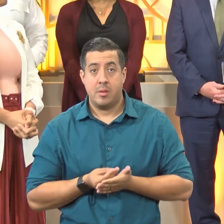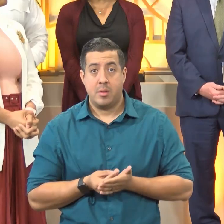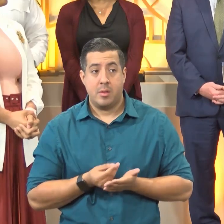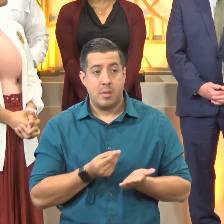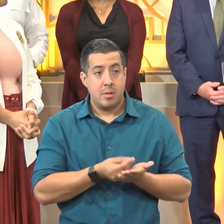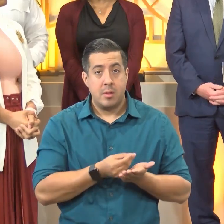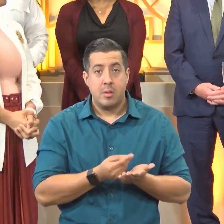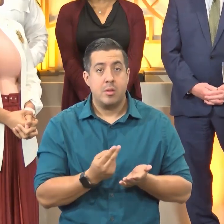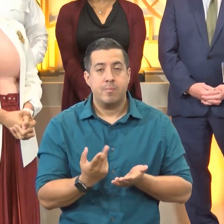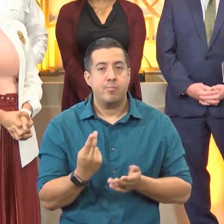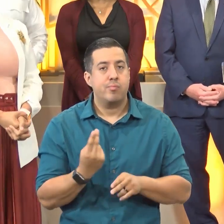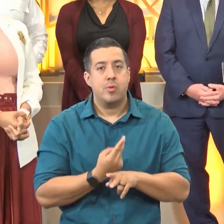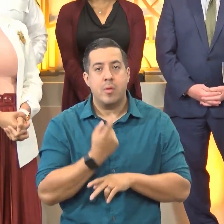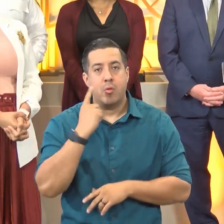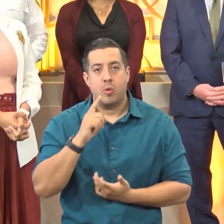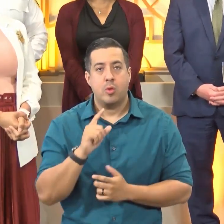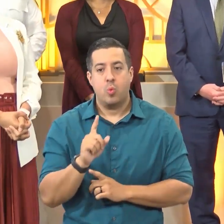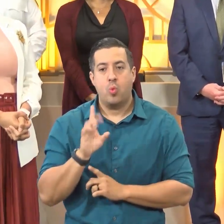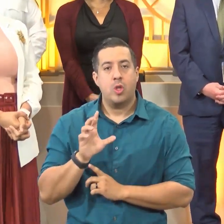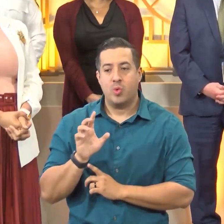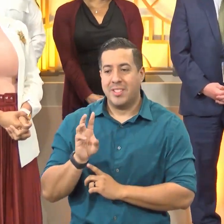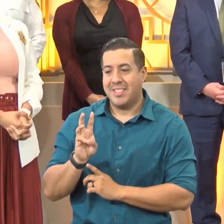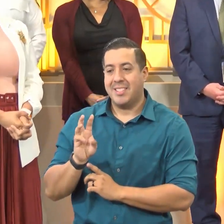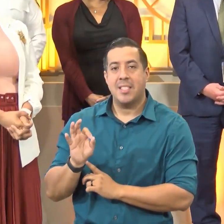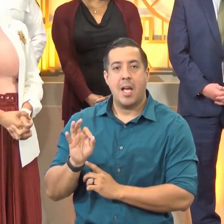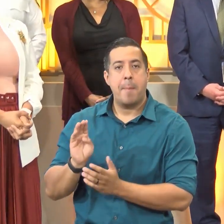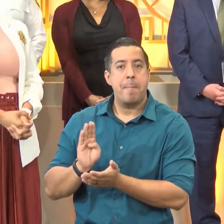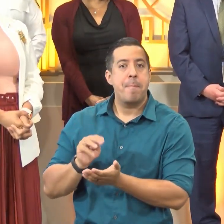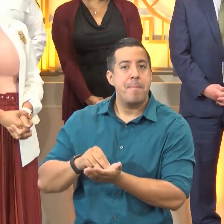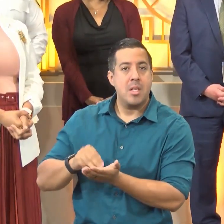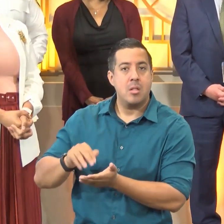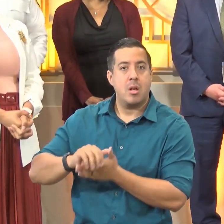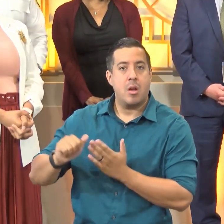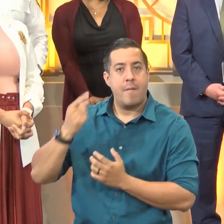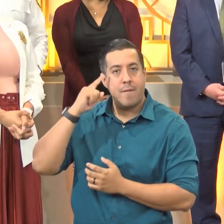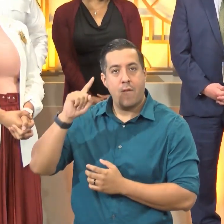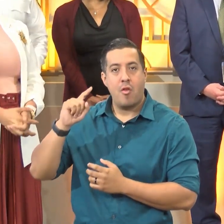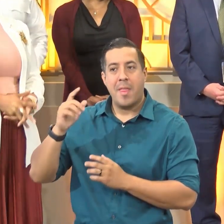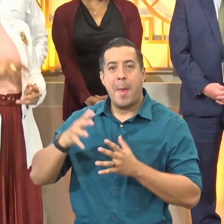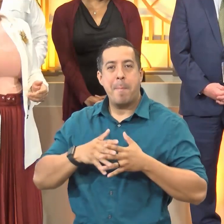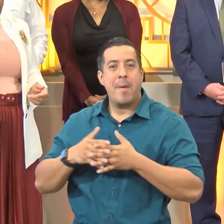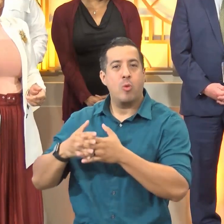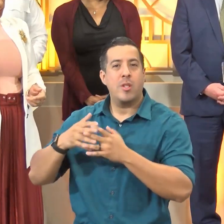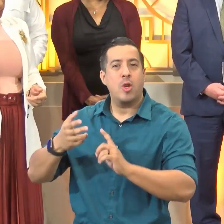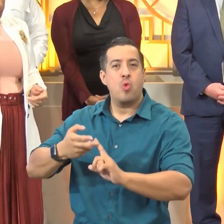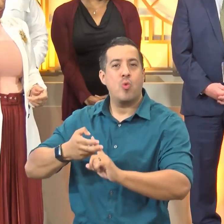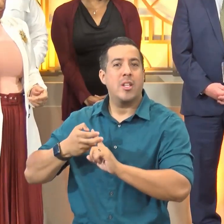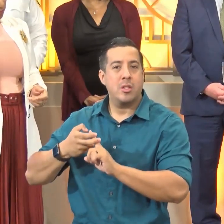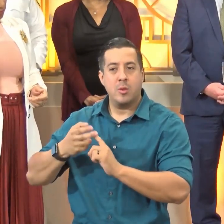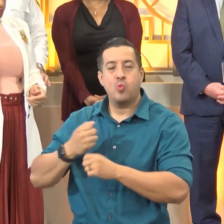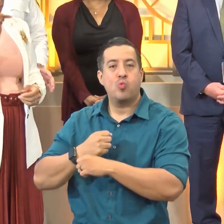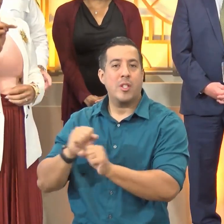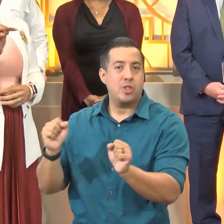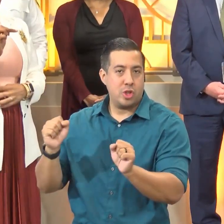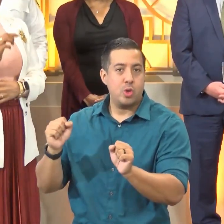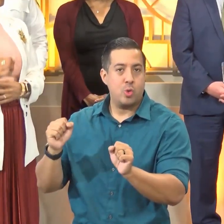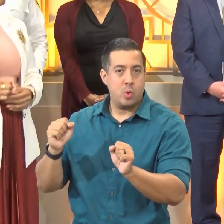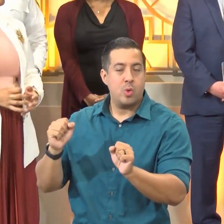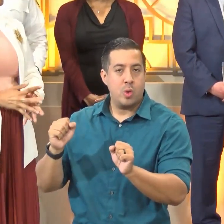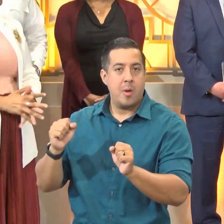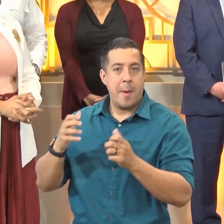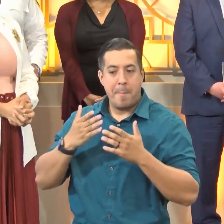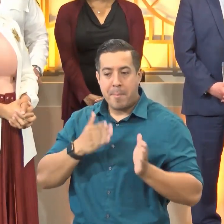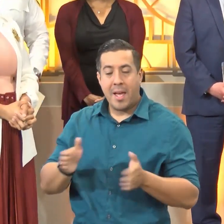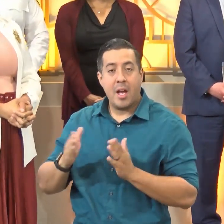utilizes $160 million from the American Rescue Plan, the ARPA funding, to recognize